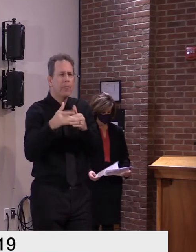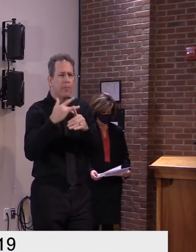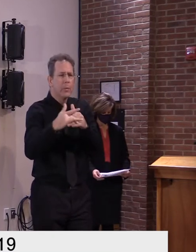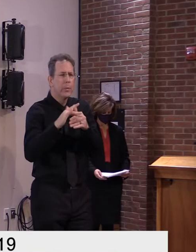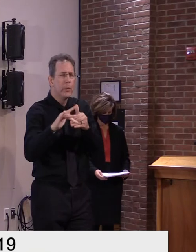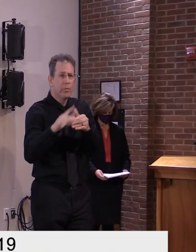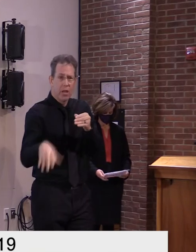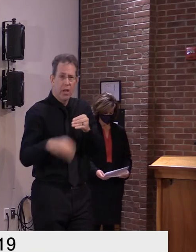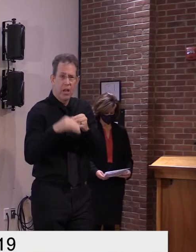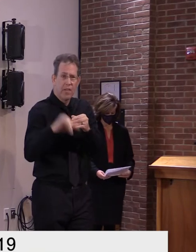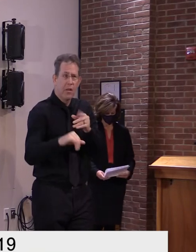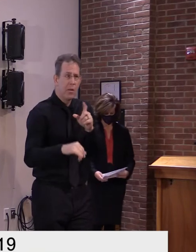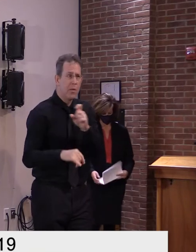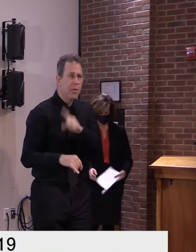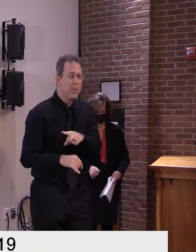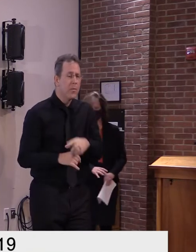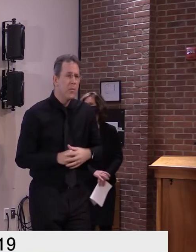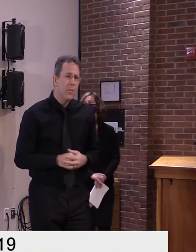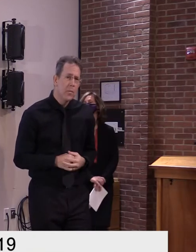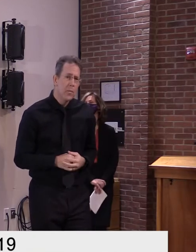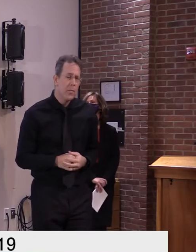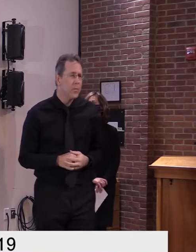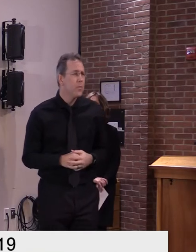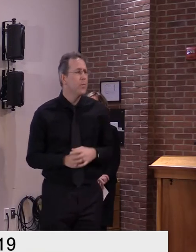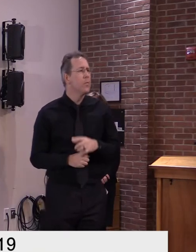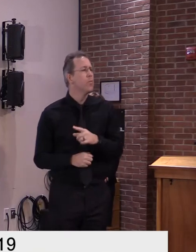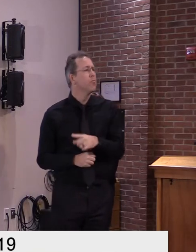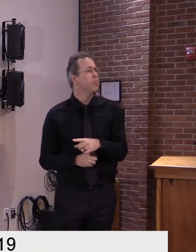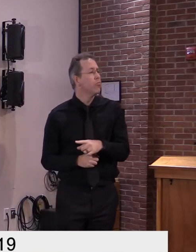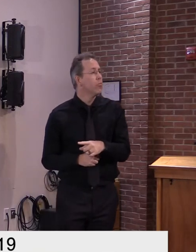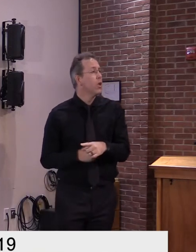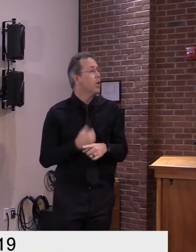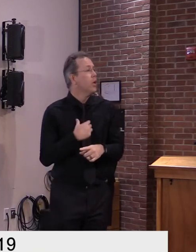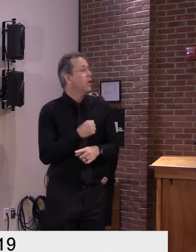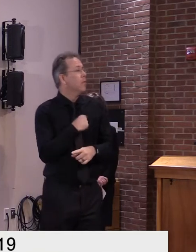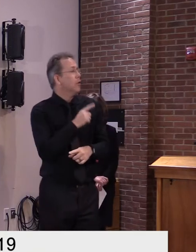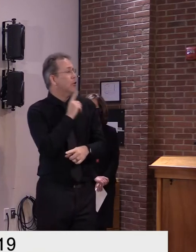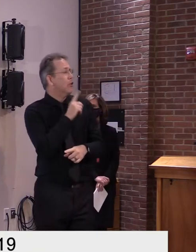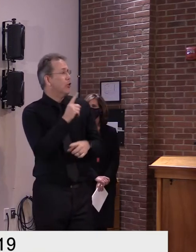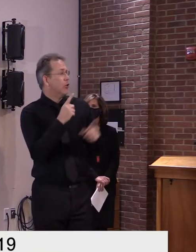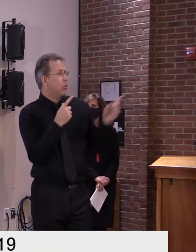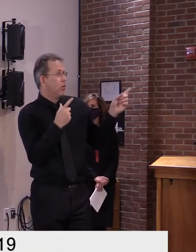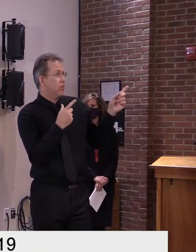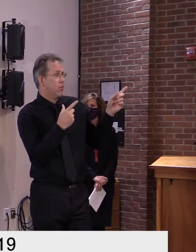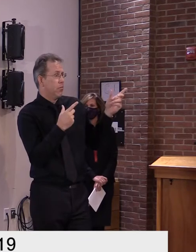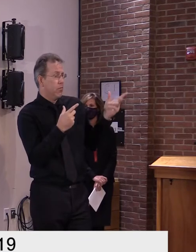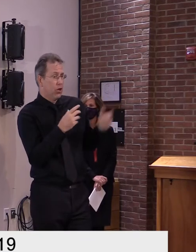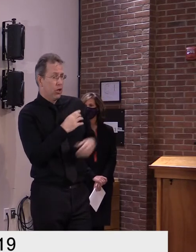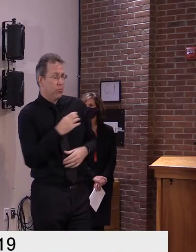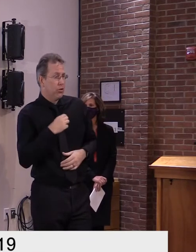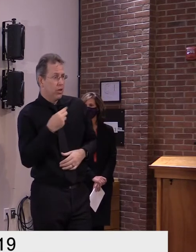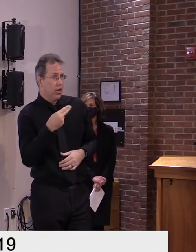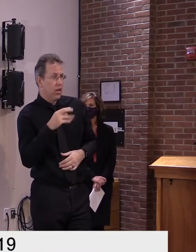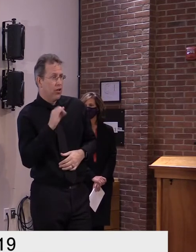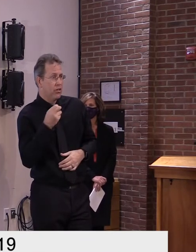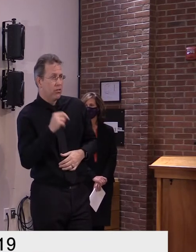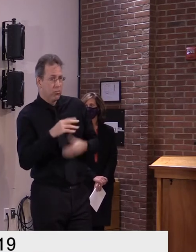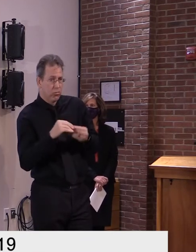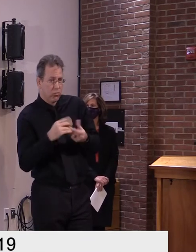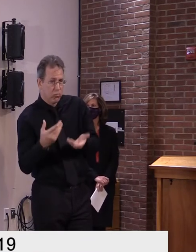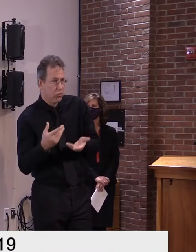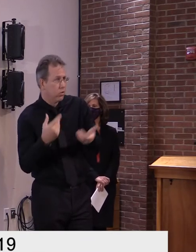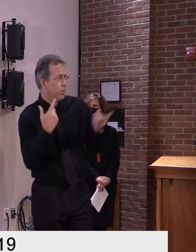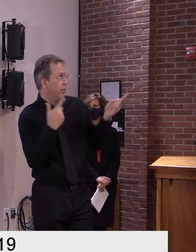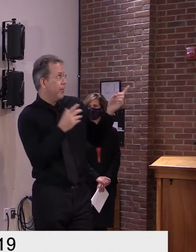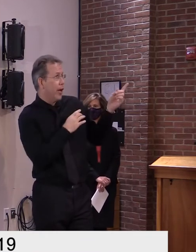Congress. And I've been I had a conversation with Senator Sanders as well as Senator Leahy over the last